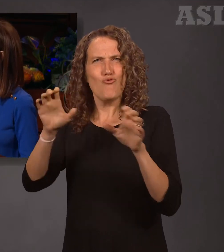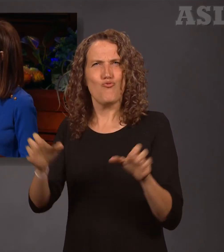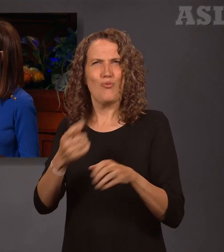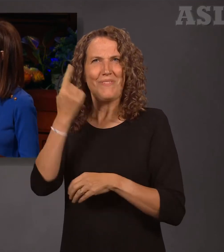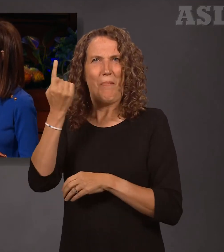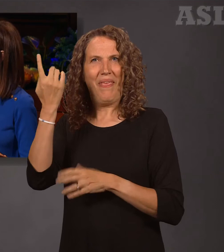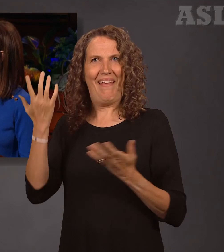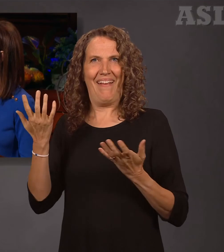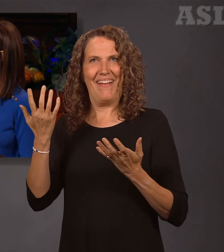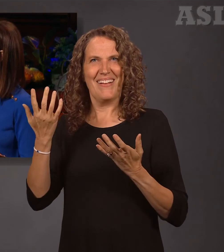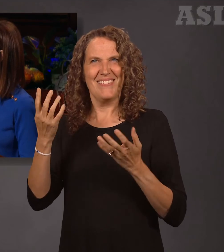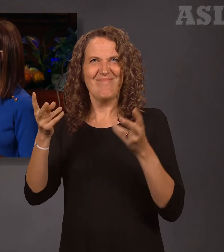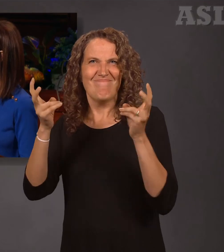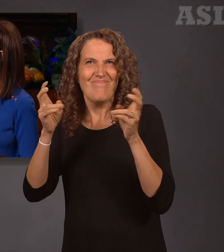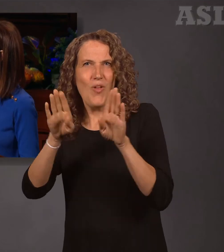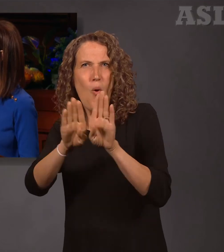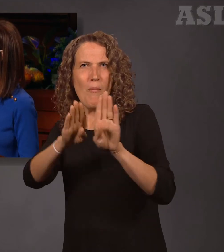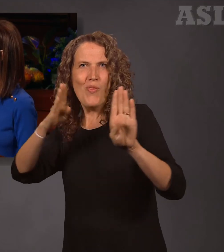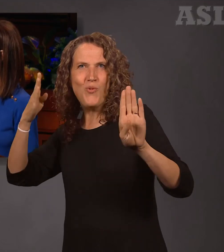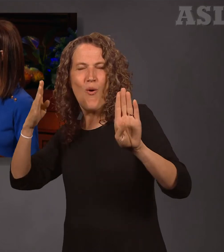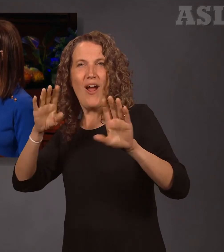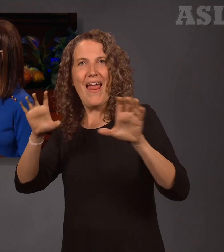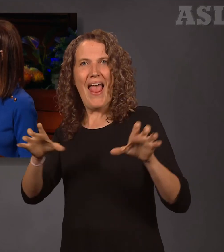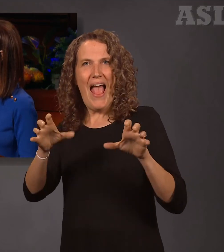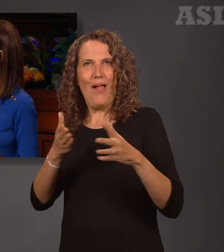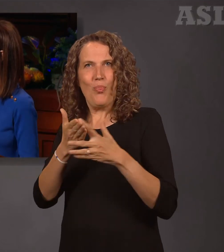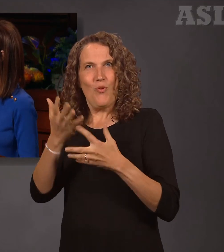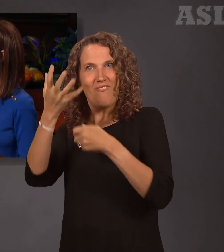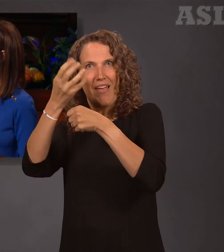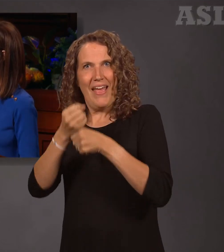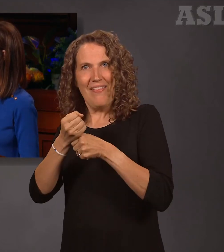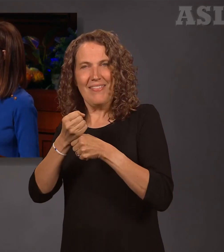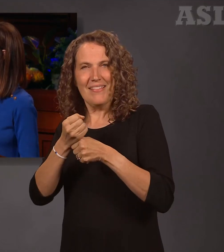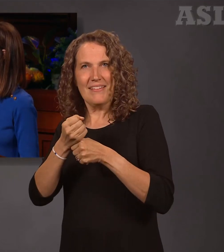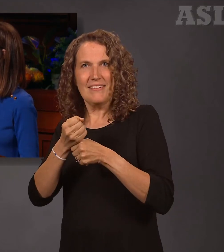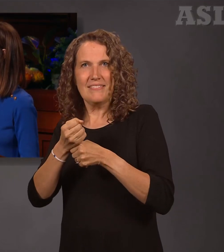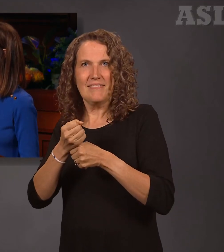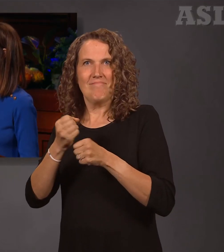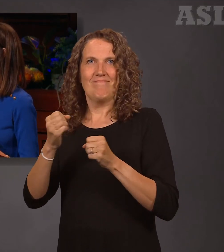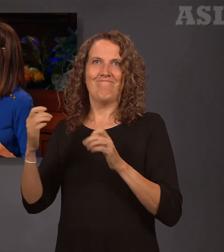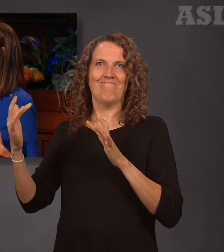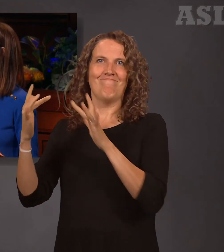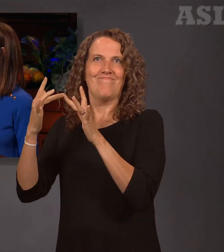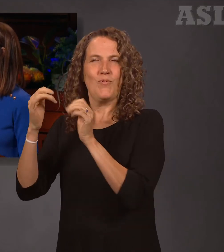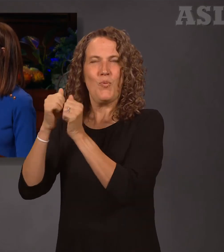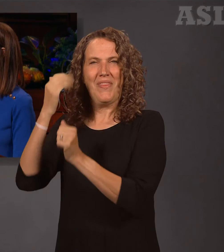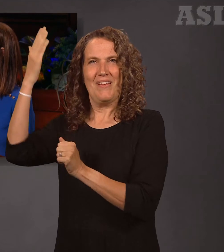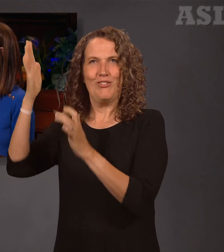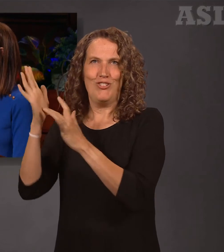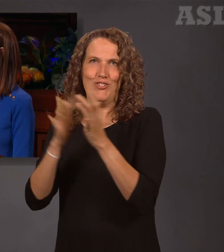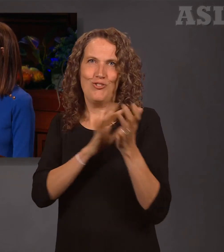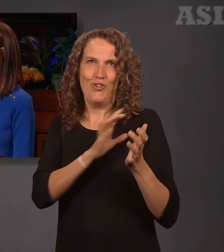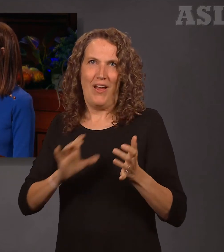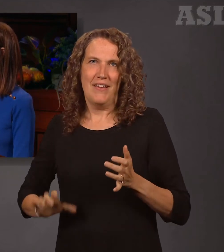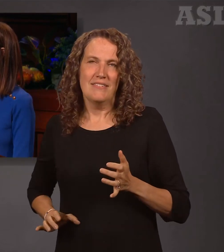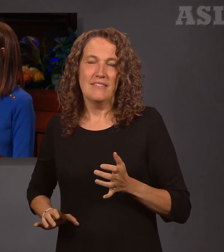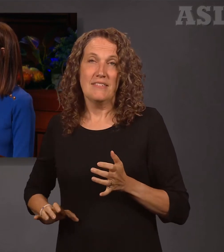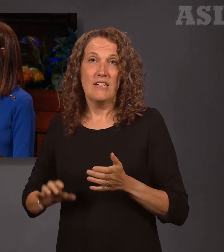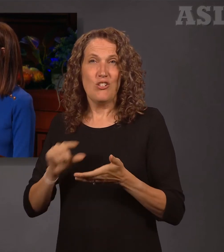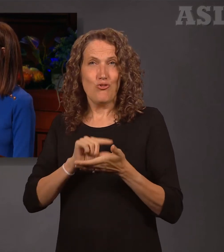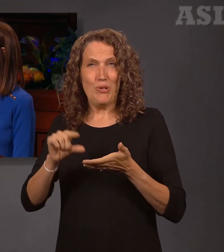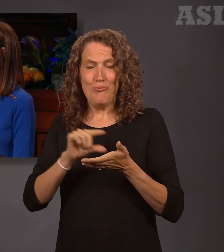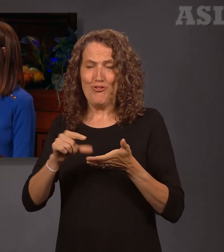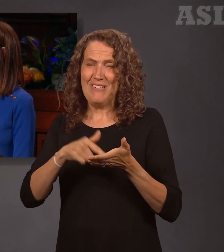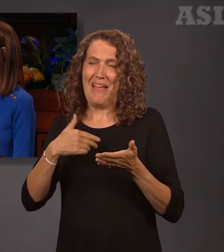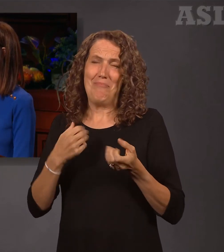the door to act with faith in Jesus Christ the scriptures are filled with examples of men and